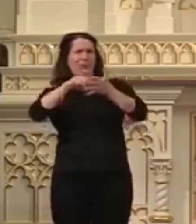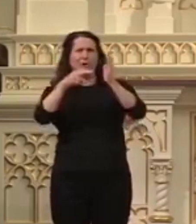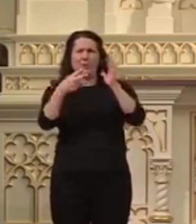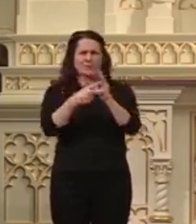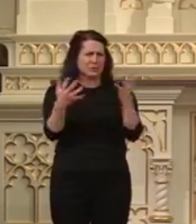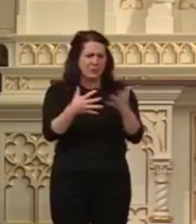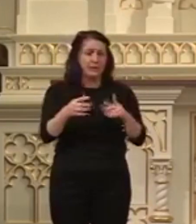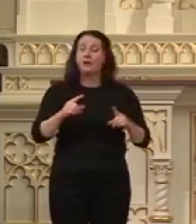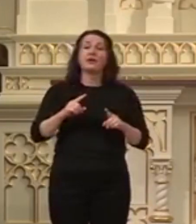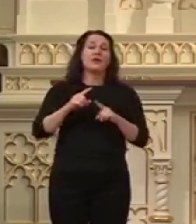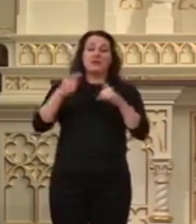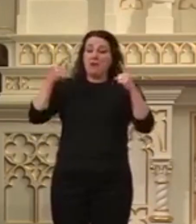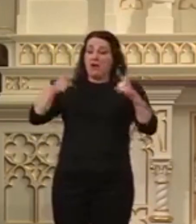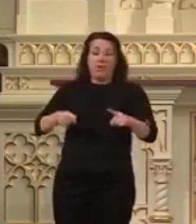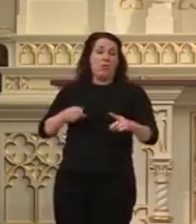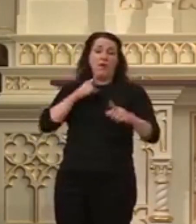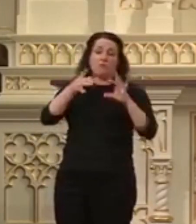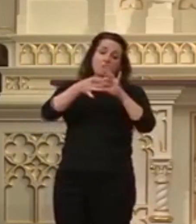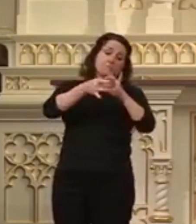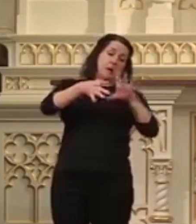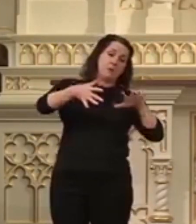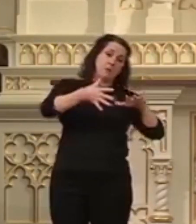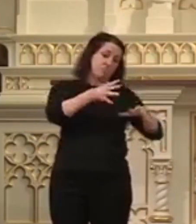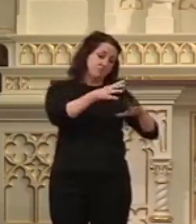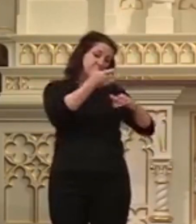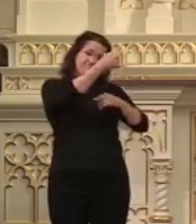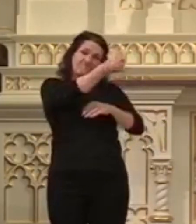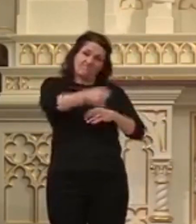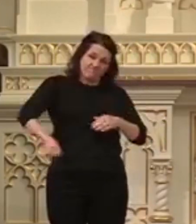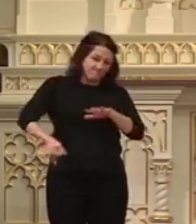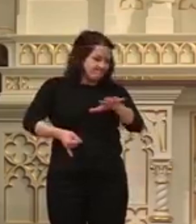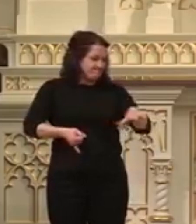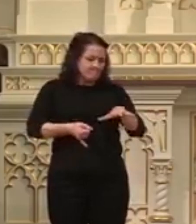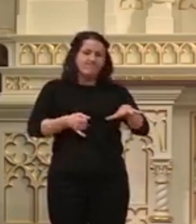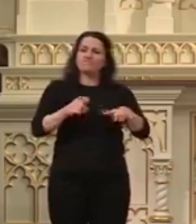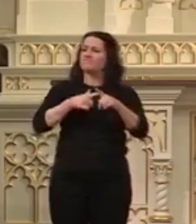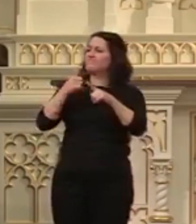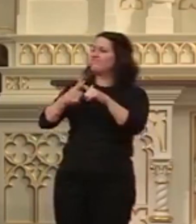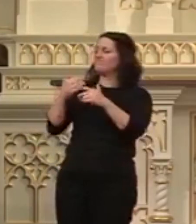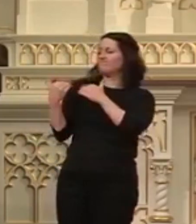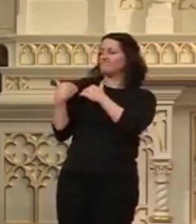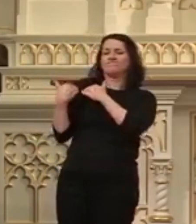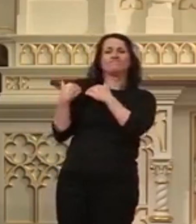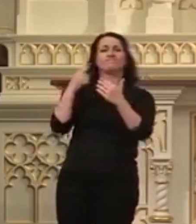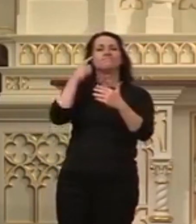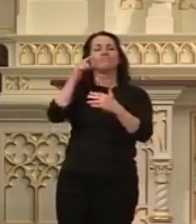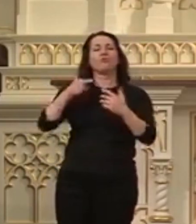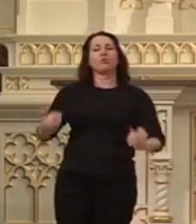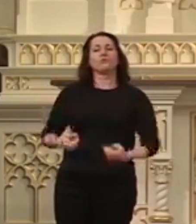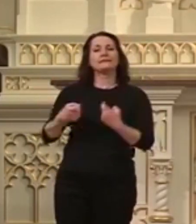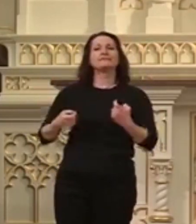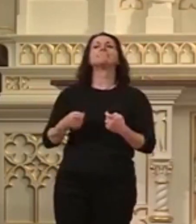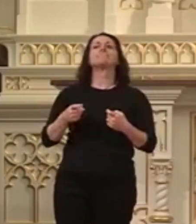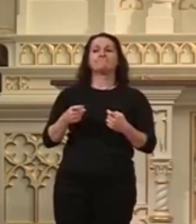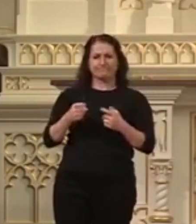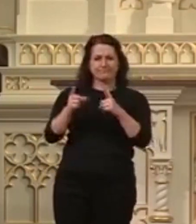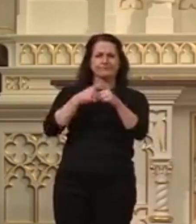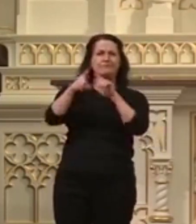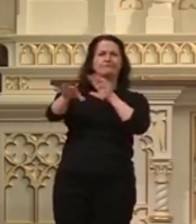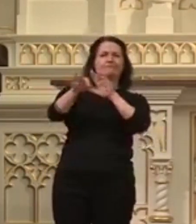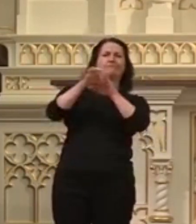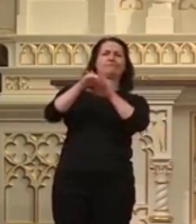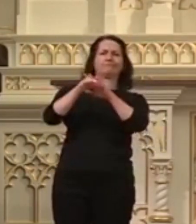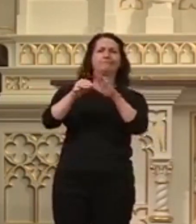was cut off from the land of the living and smitten for the sin of his people, a grave was assigned him among